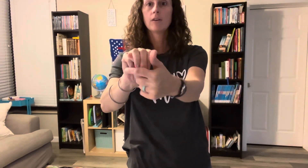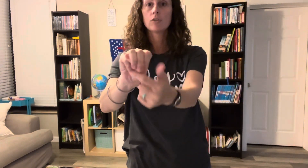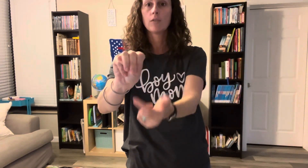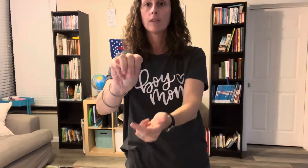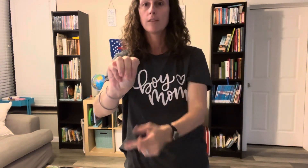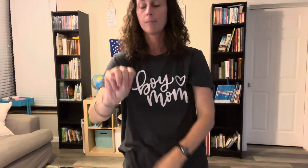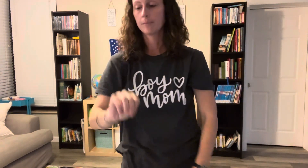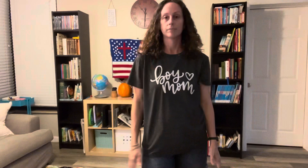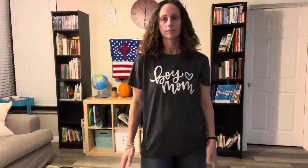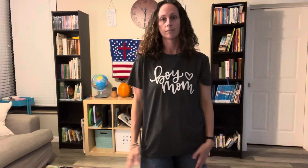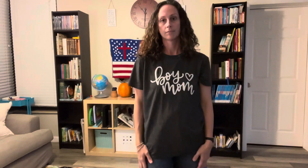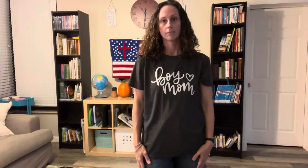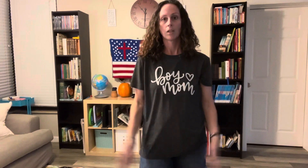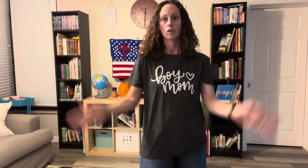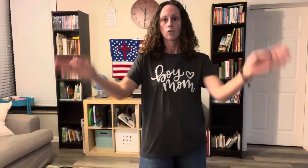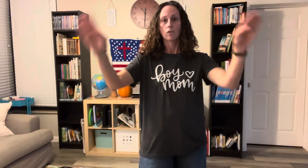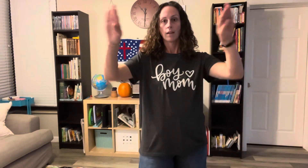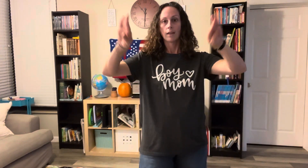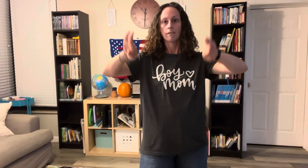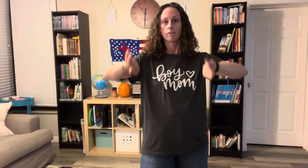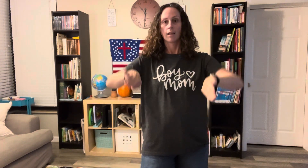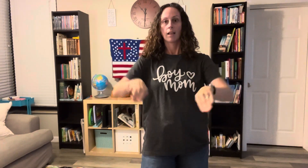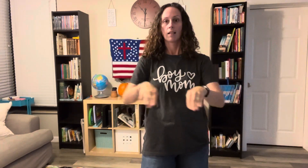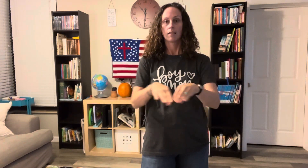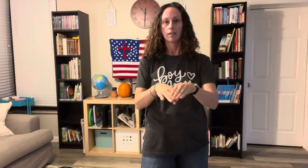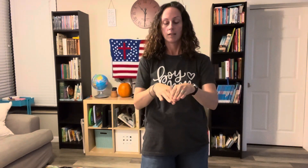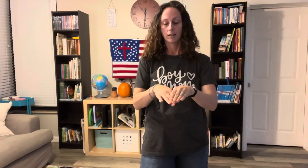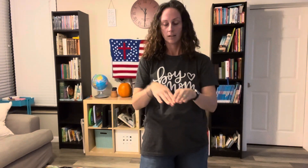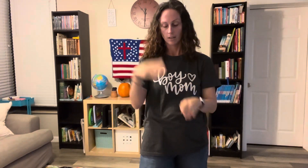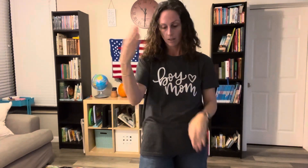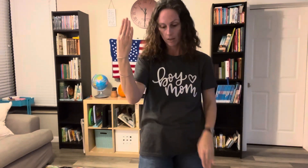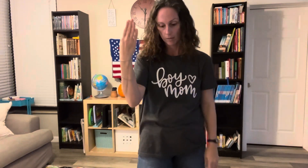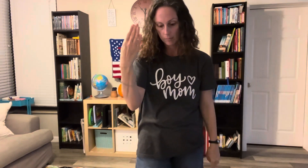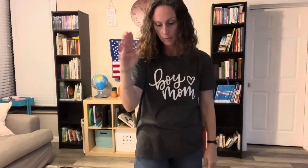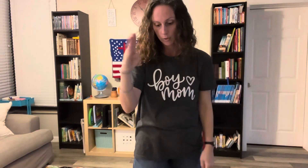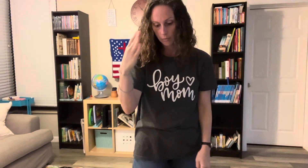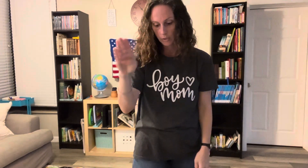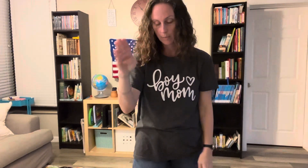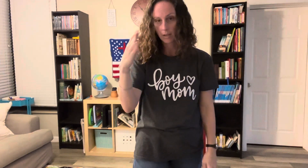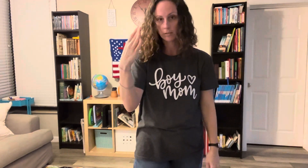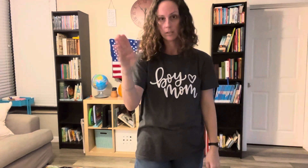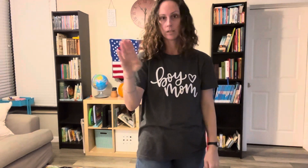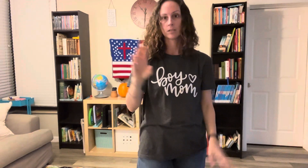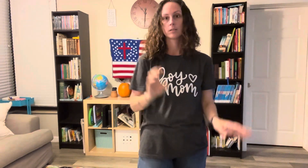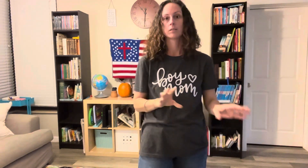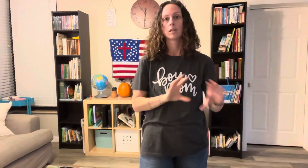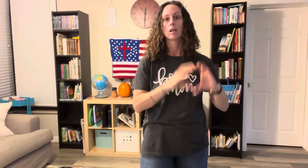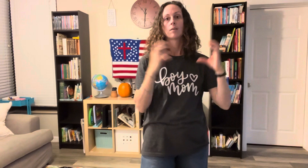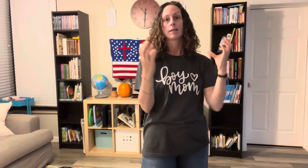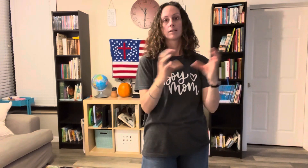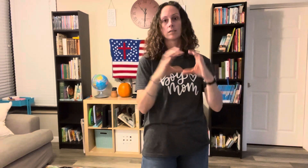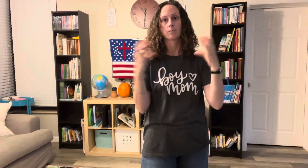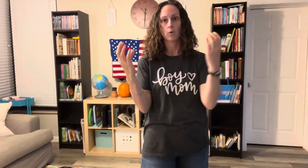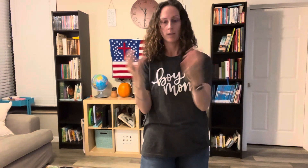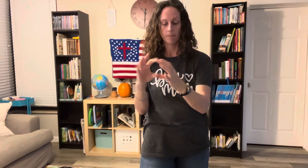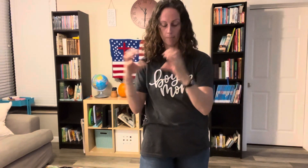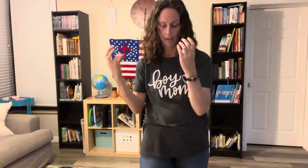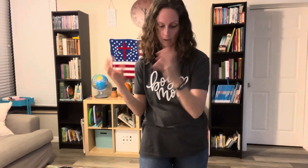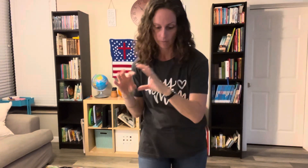over the thumb. The Great Valley, Blue Ridge Mountains, Great Smoky